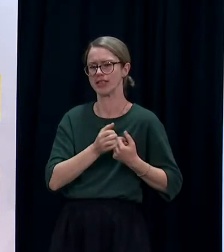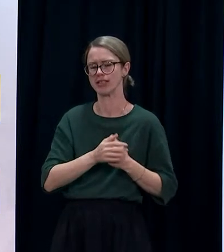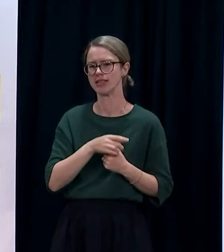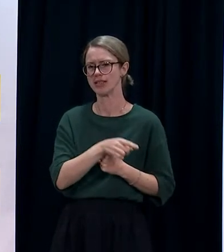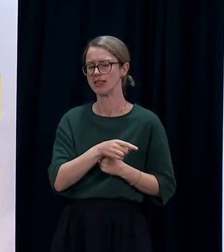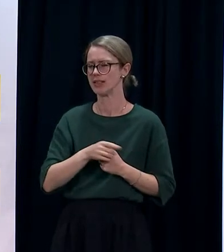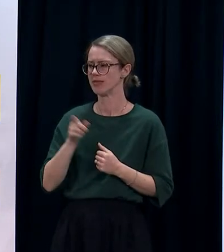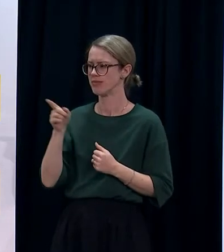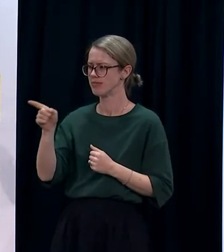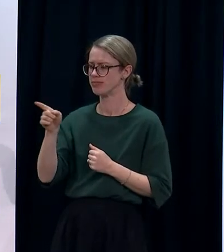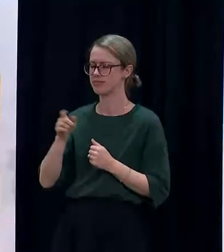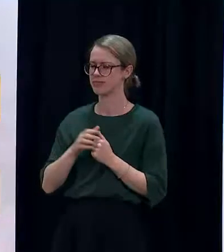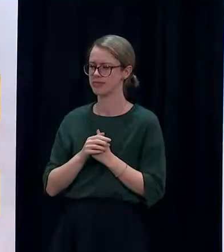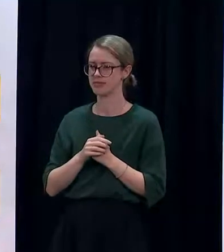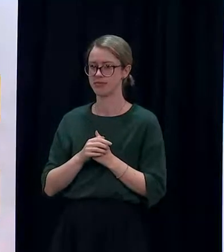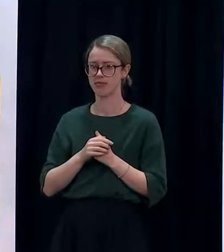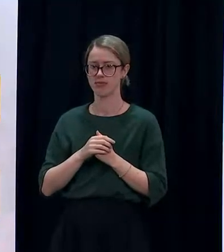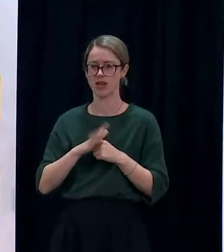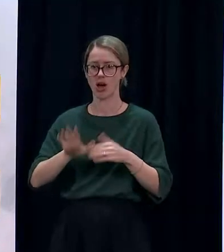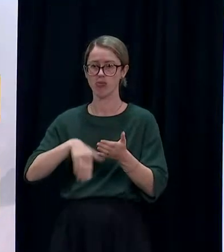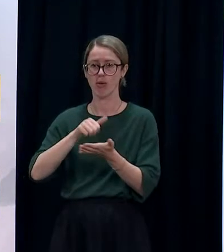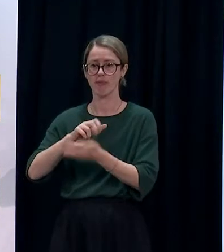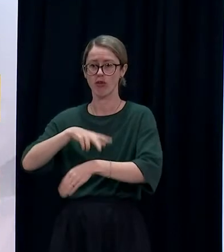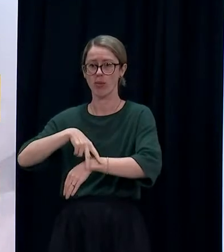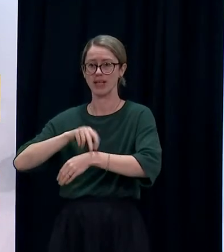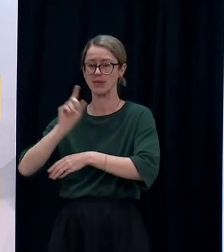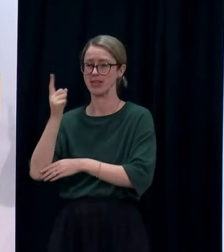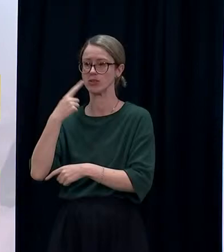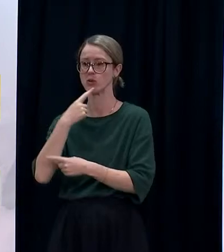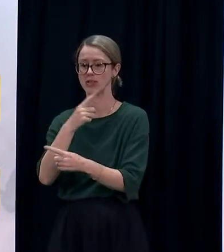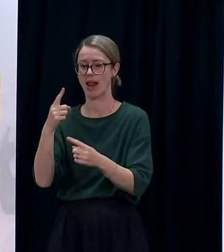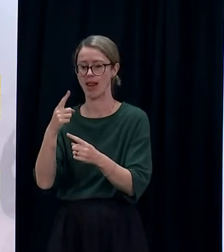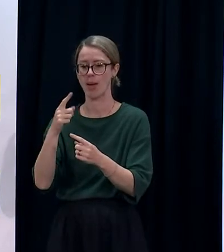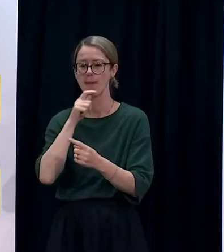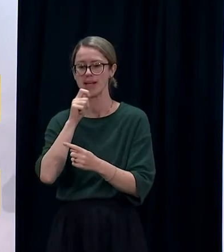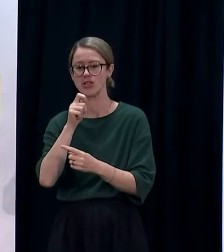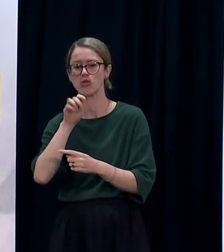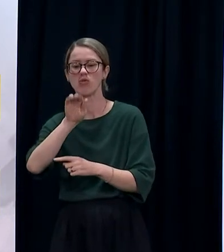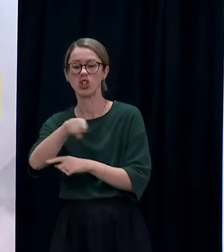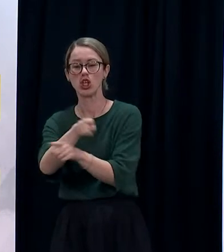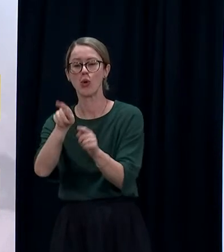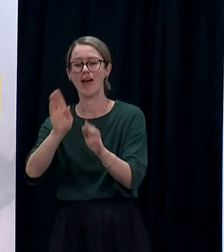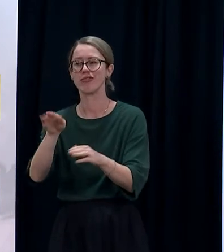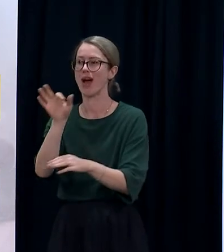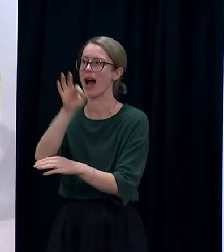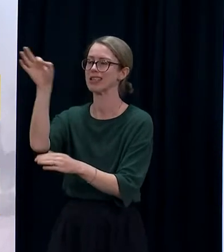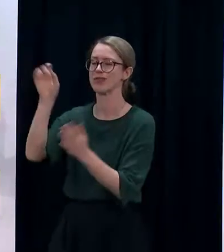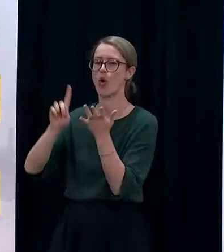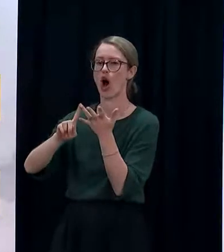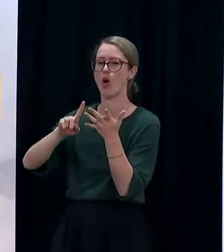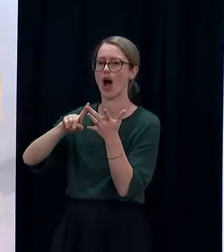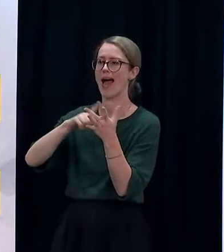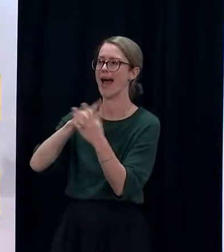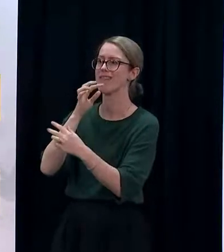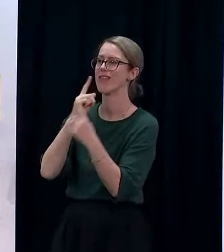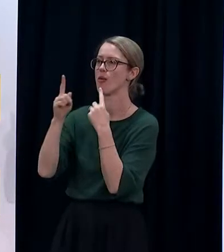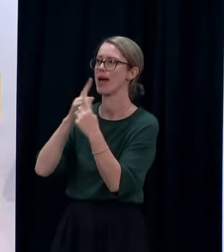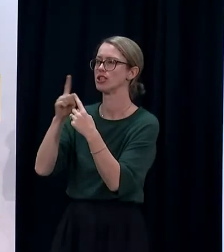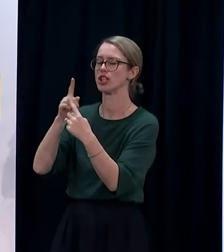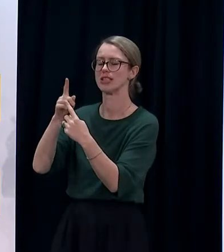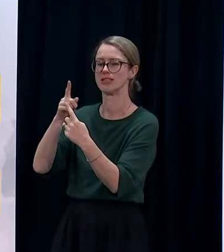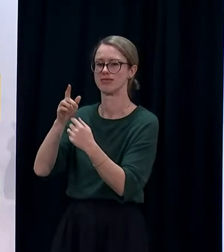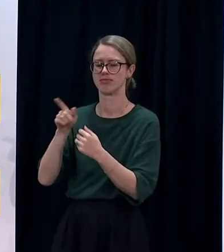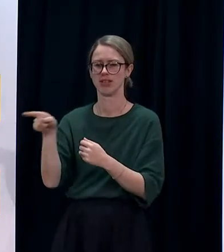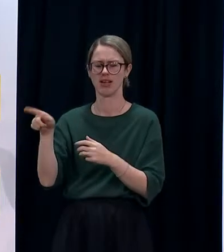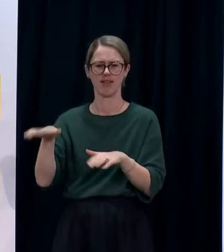on the back of that, is it appropriate for the police minister to tell media, to OIA that information if they wanted, instead of her going away and figuring that out?